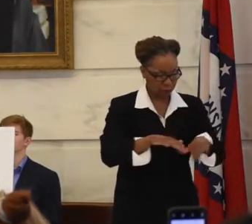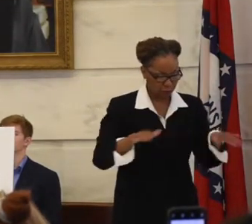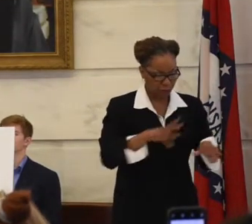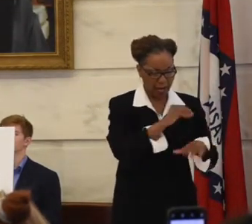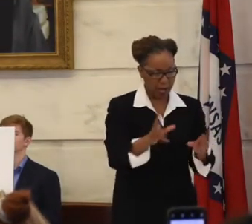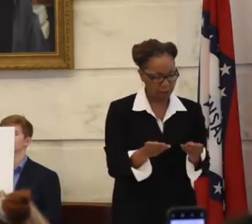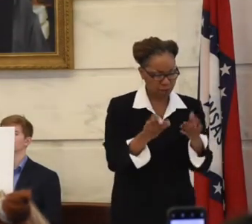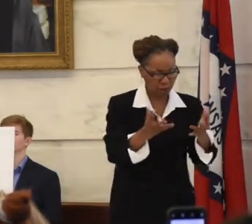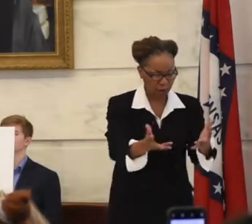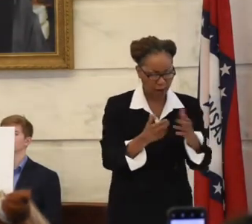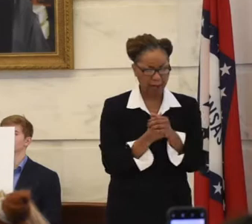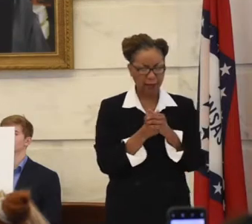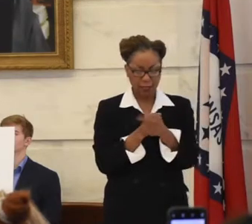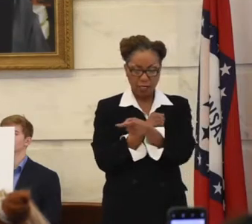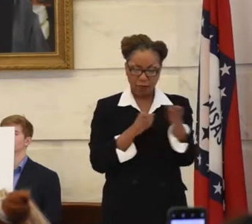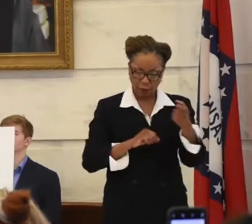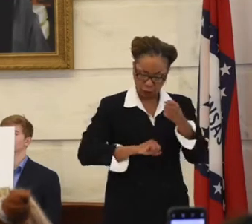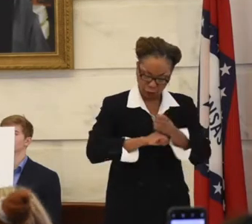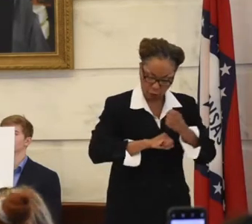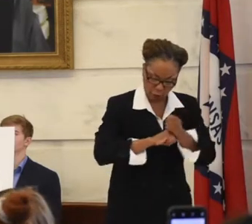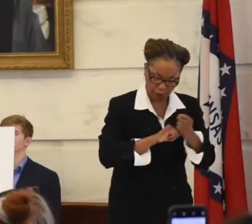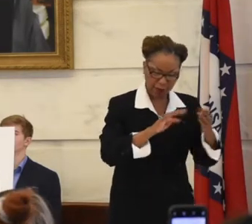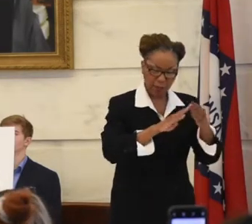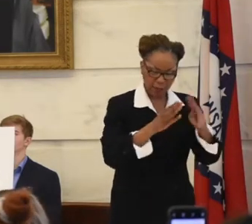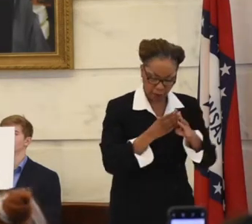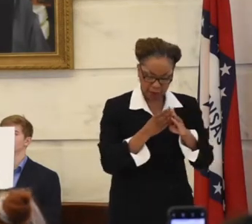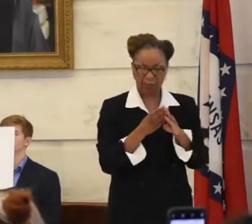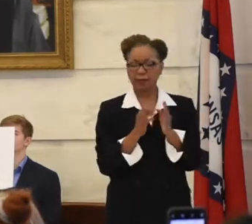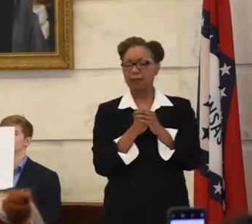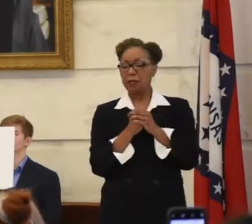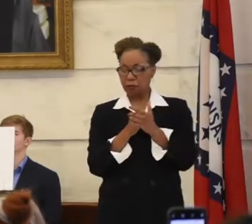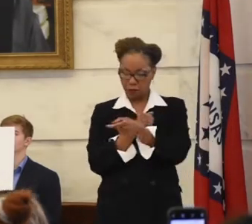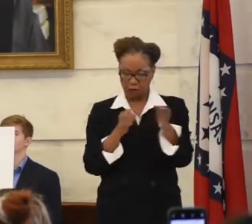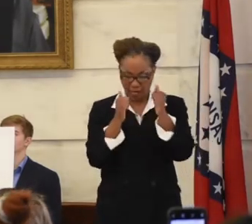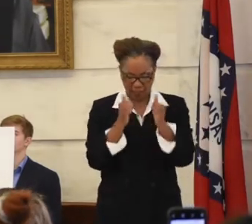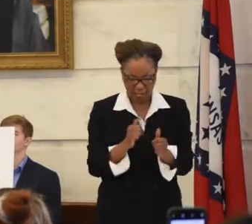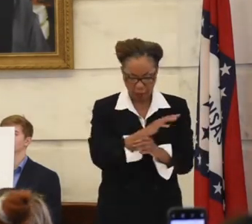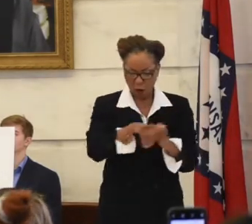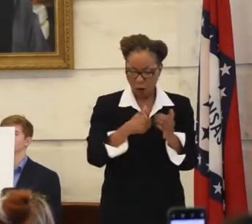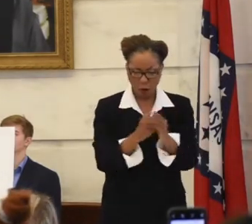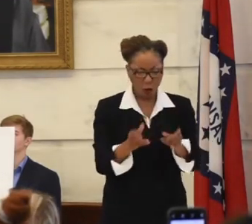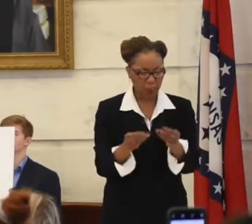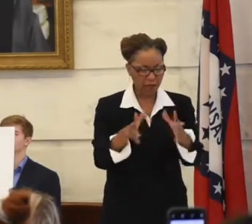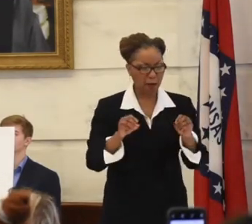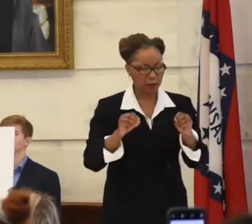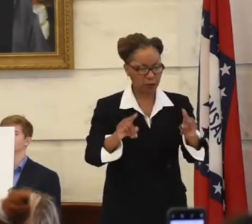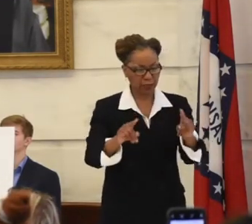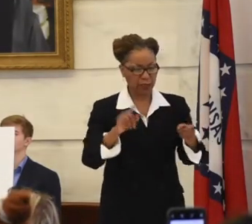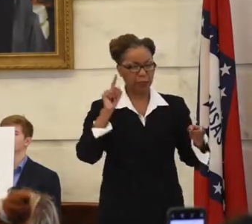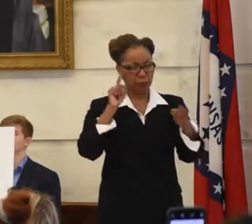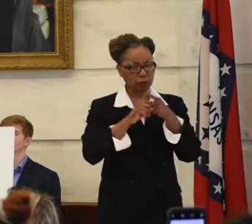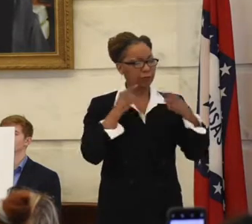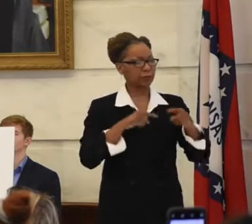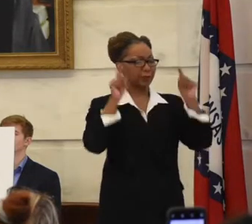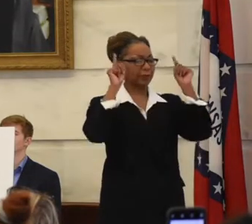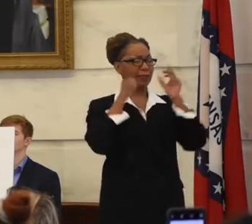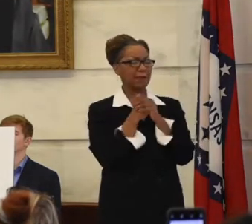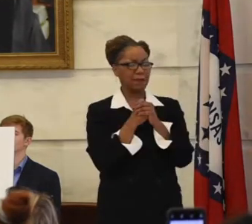and provide these supportive communities in which they may all be given the opportunity to